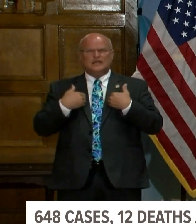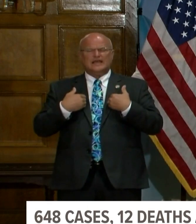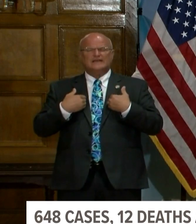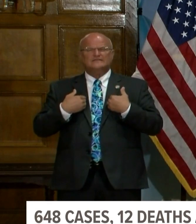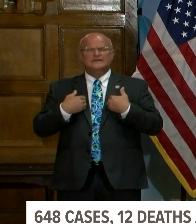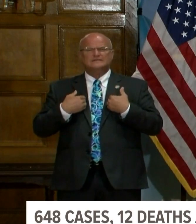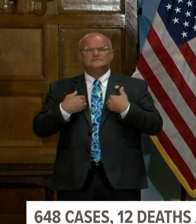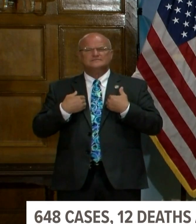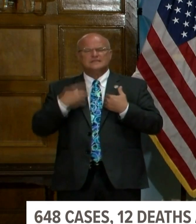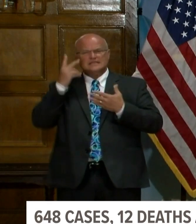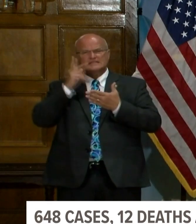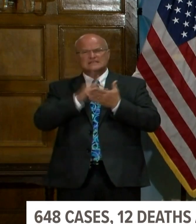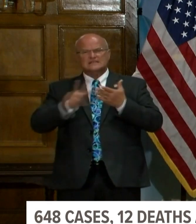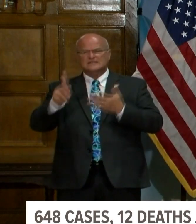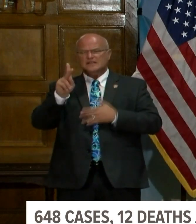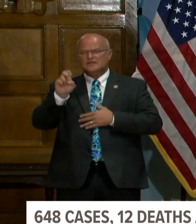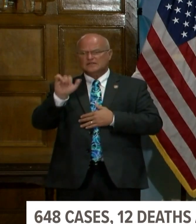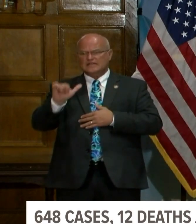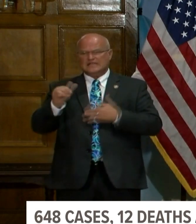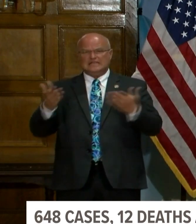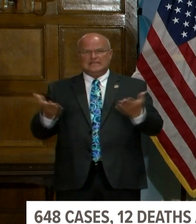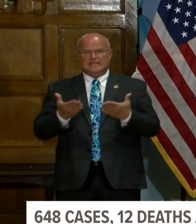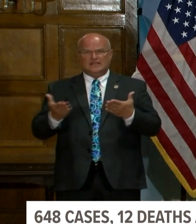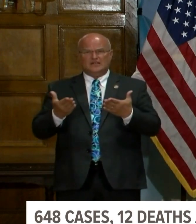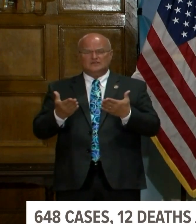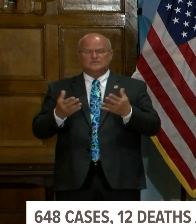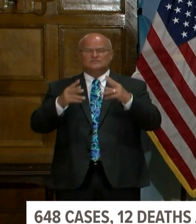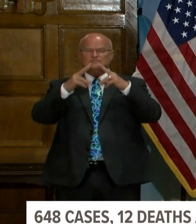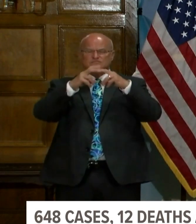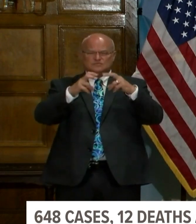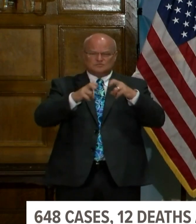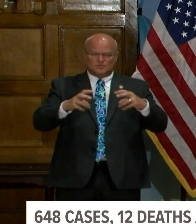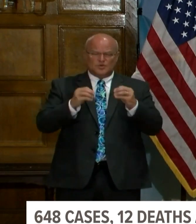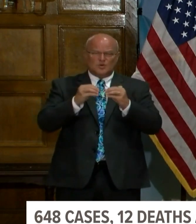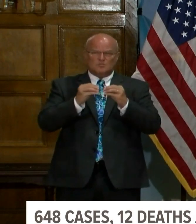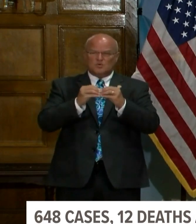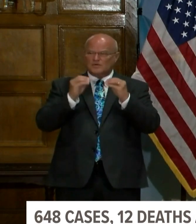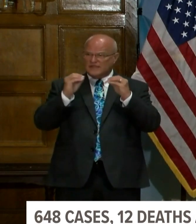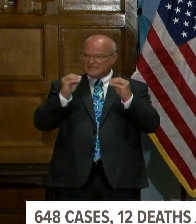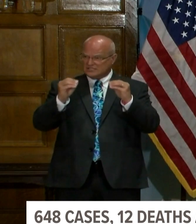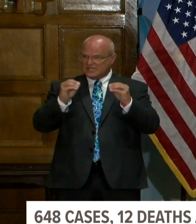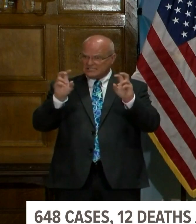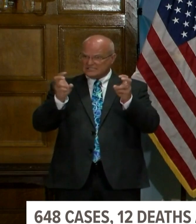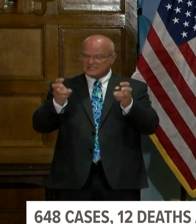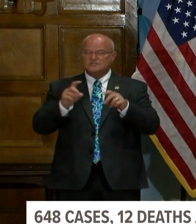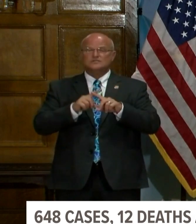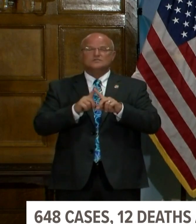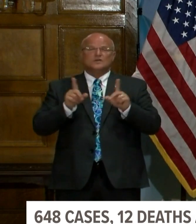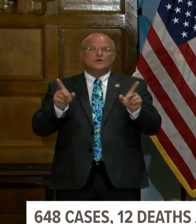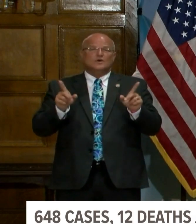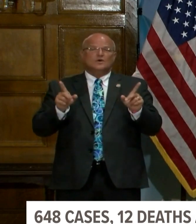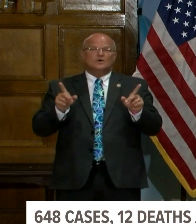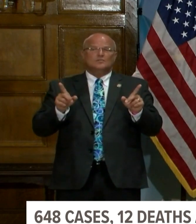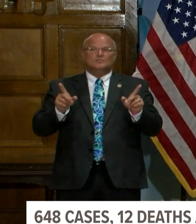have Secretary Key here to delve into more of the education issues, but